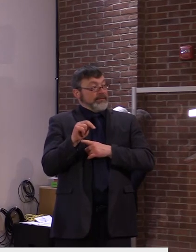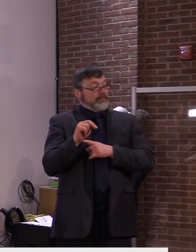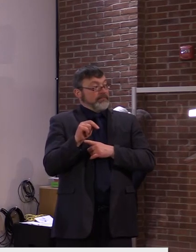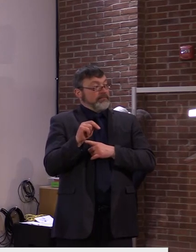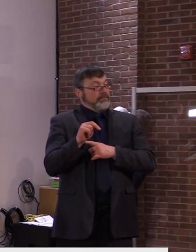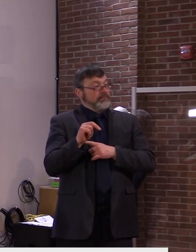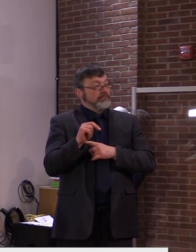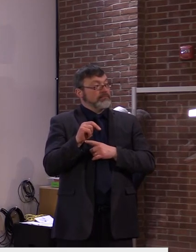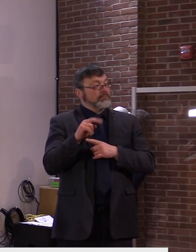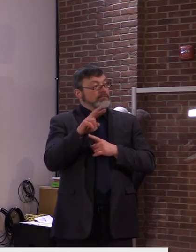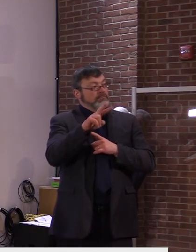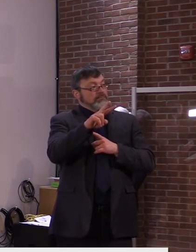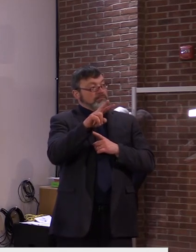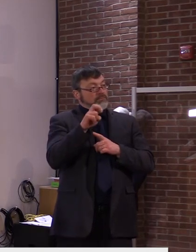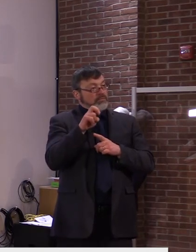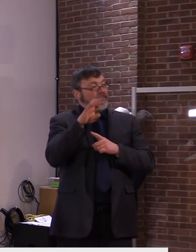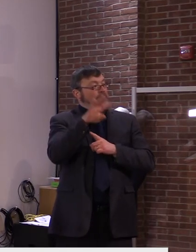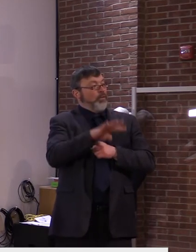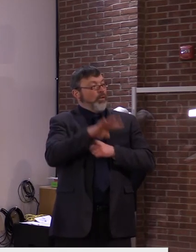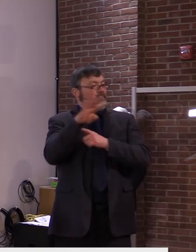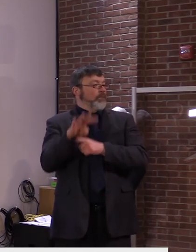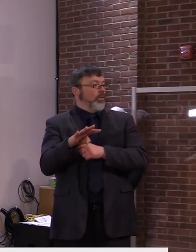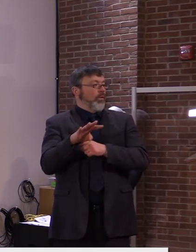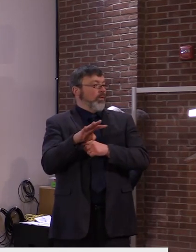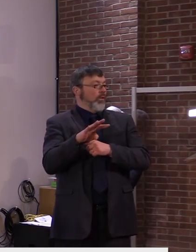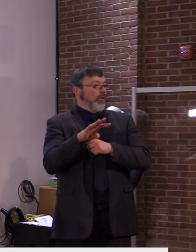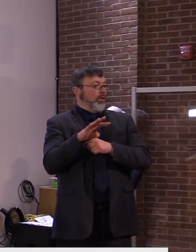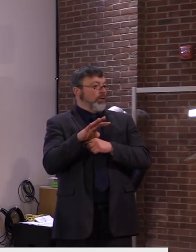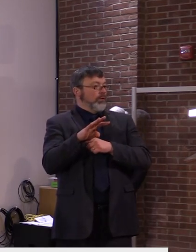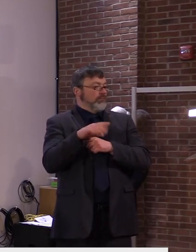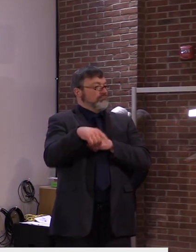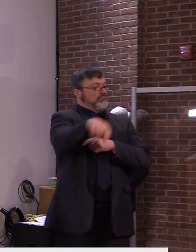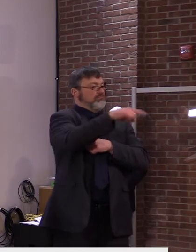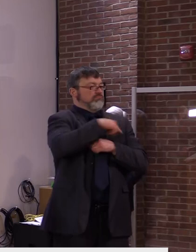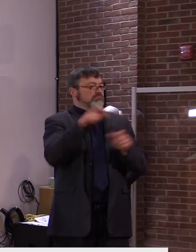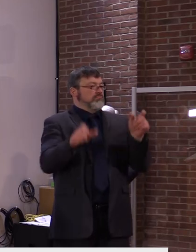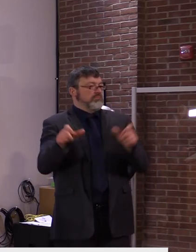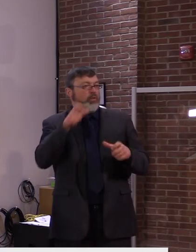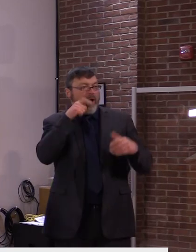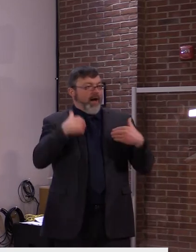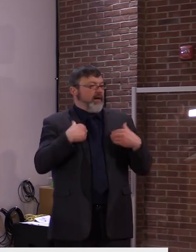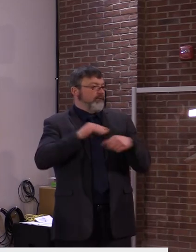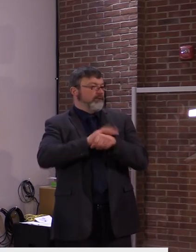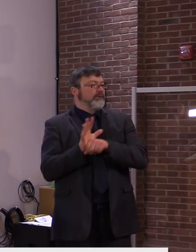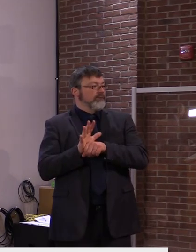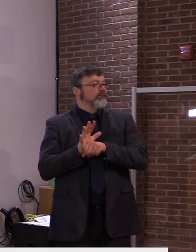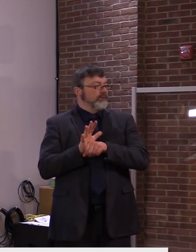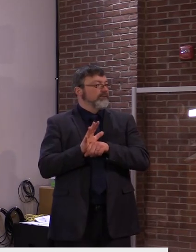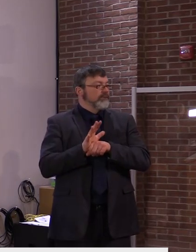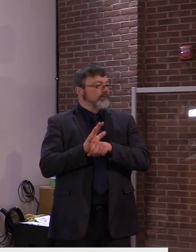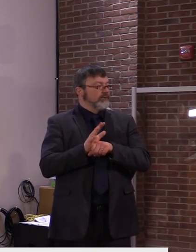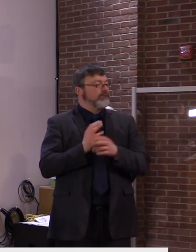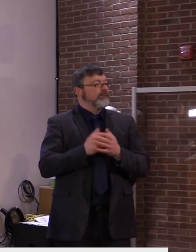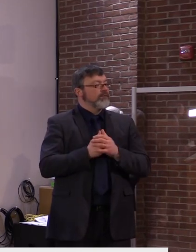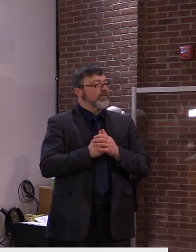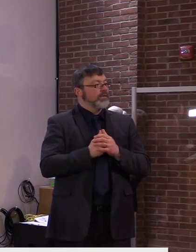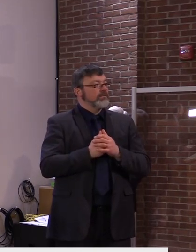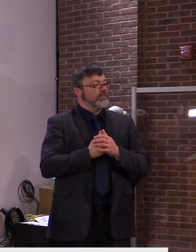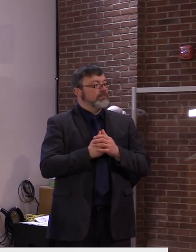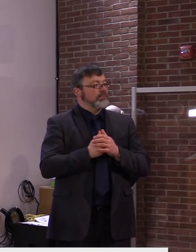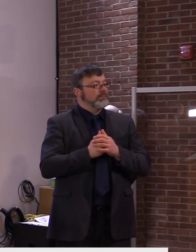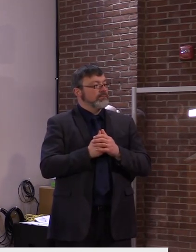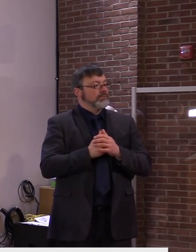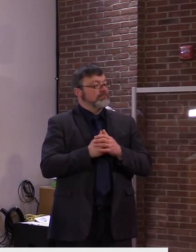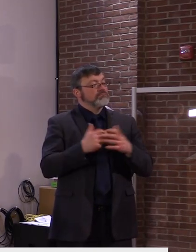for the activity in Bennington County, nor in the other counties I'll discuss. This is a sign that there is